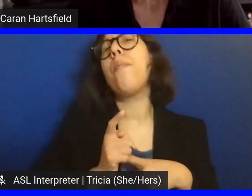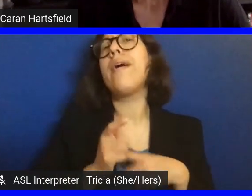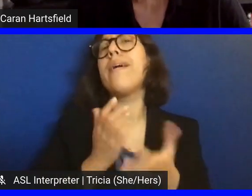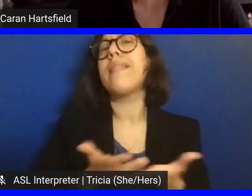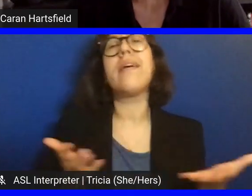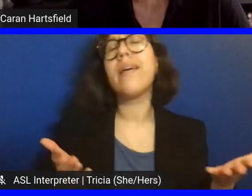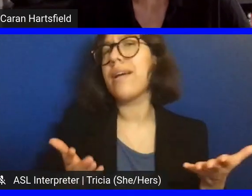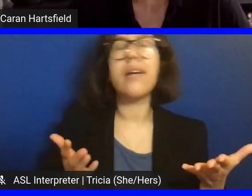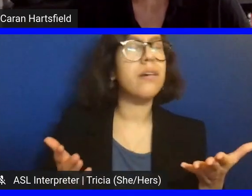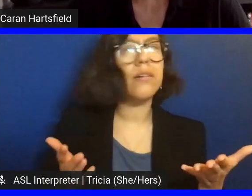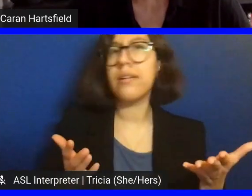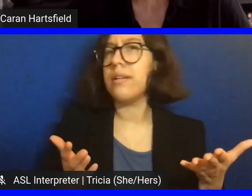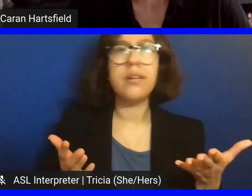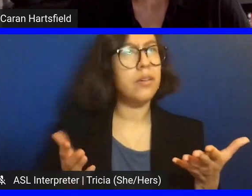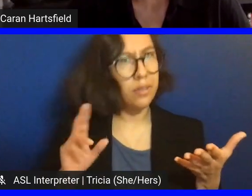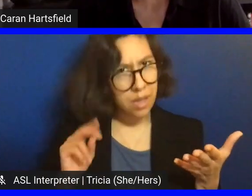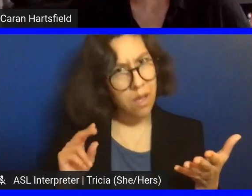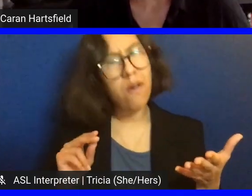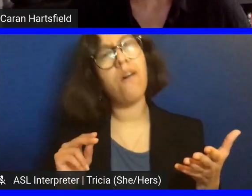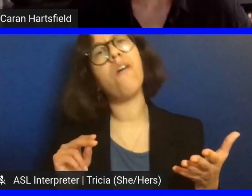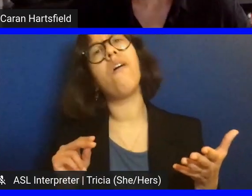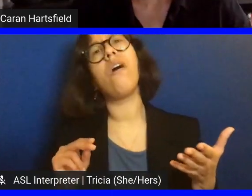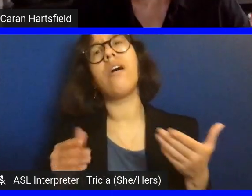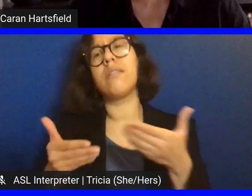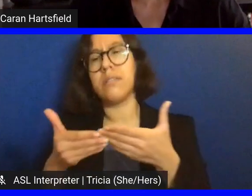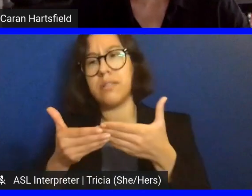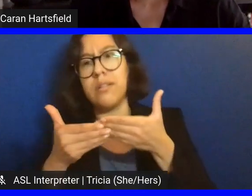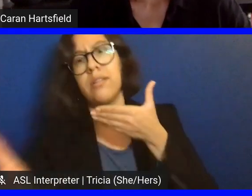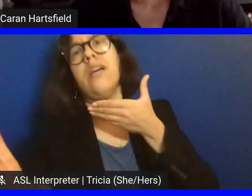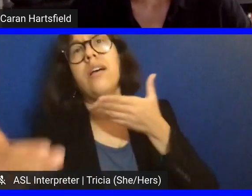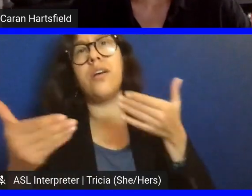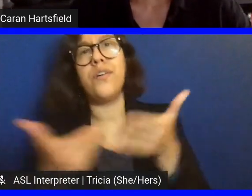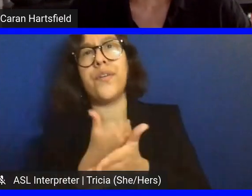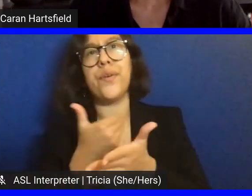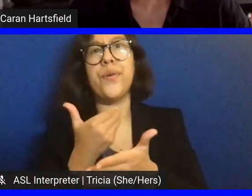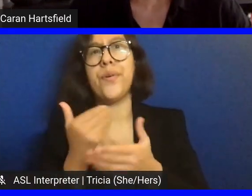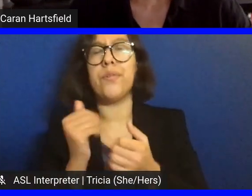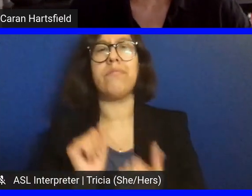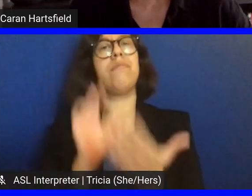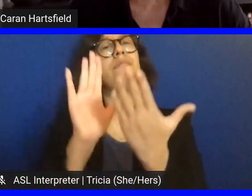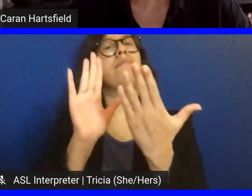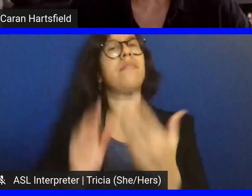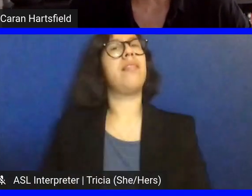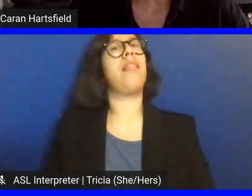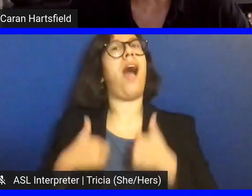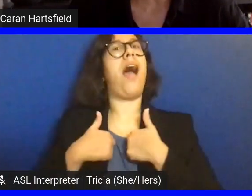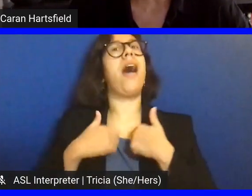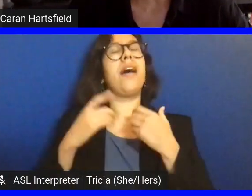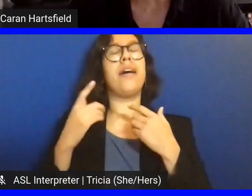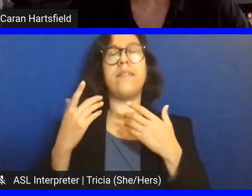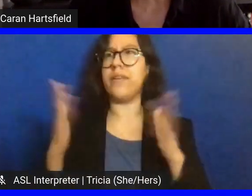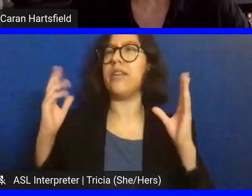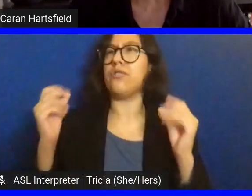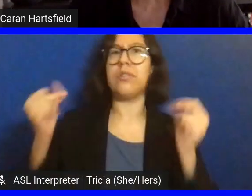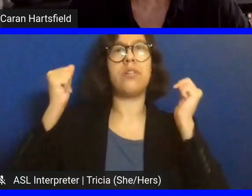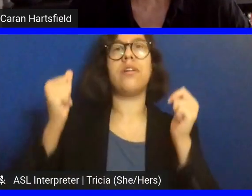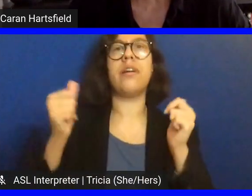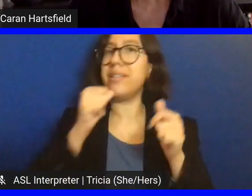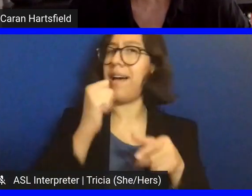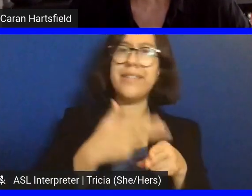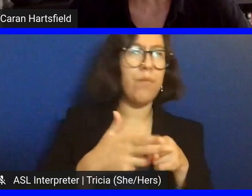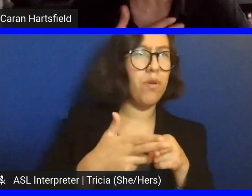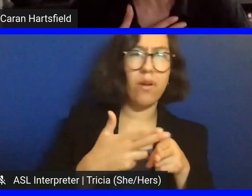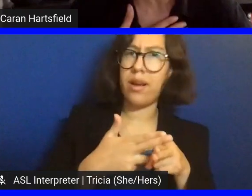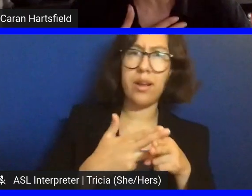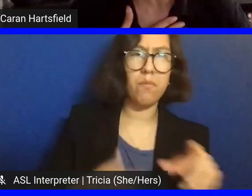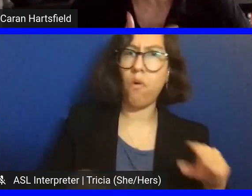thing, but as a new way of life, that we have been activated in a way that's not temporary,